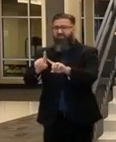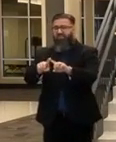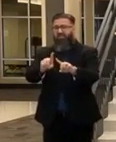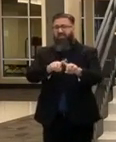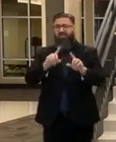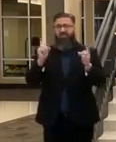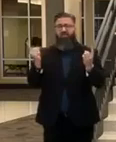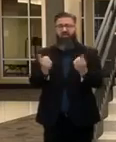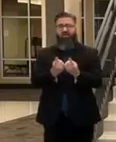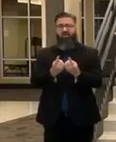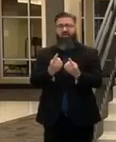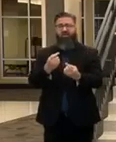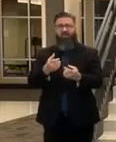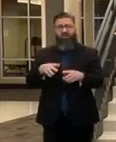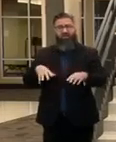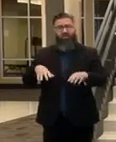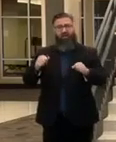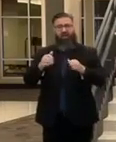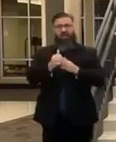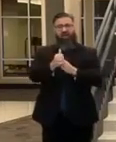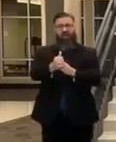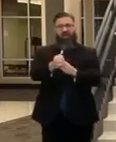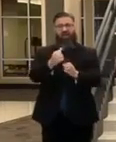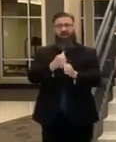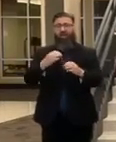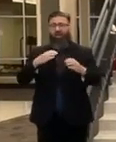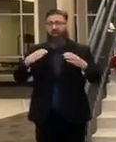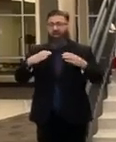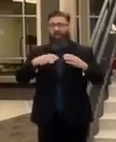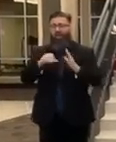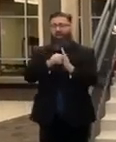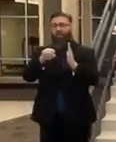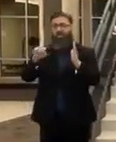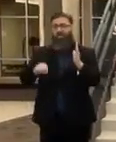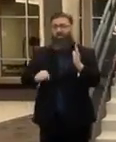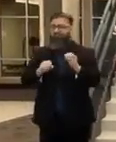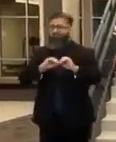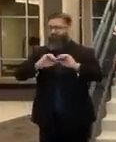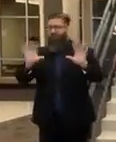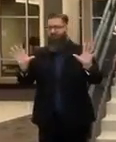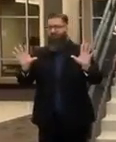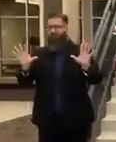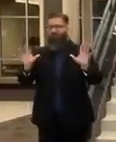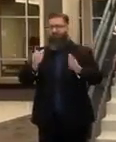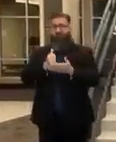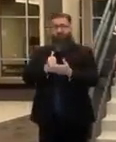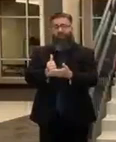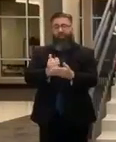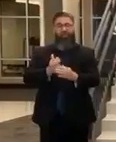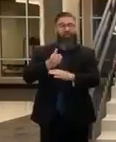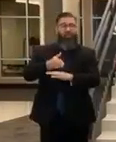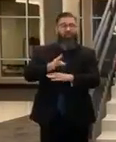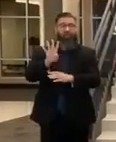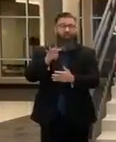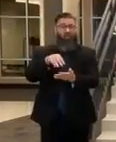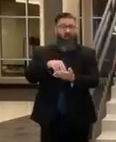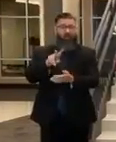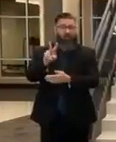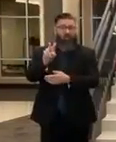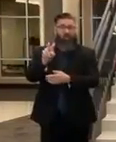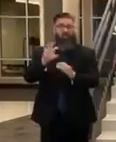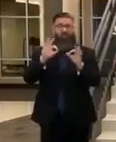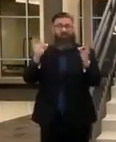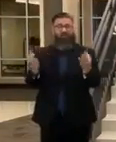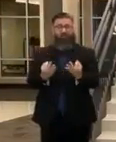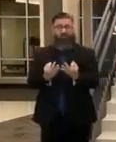season a bit brighter, helping more than 4,200 families. Each year, county employees are